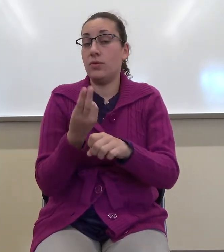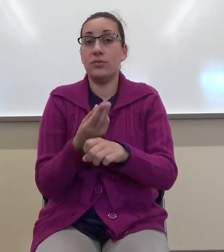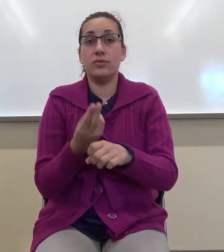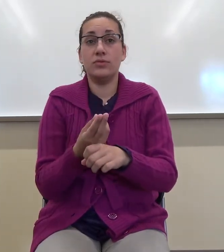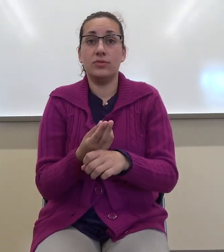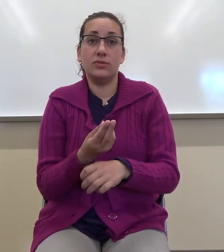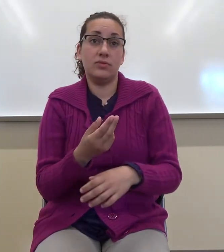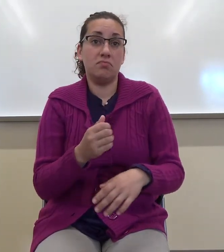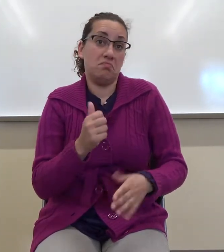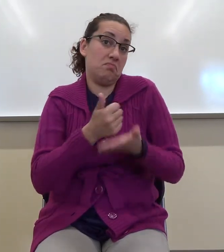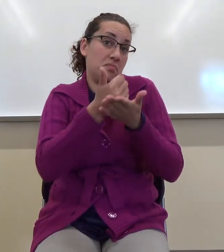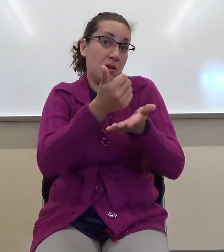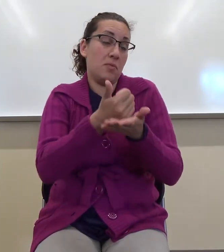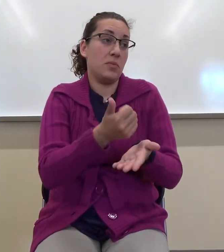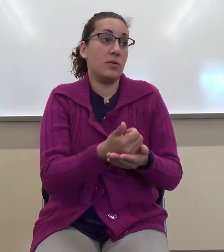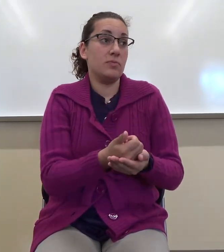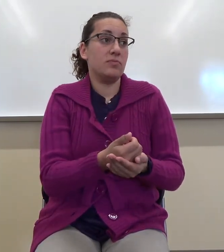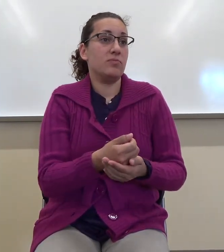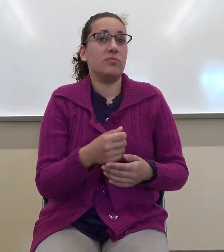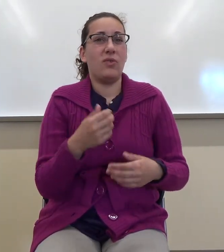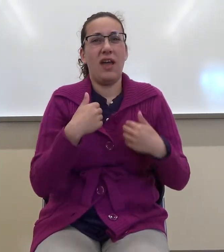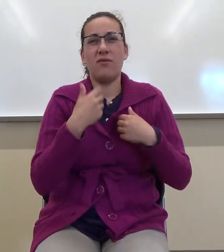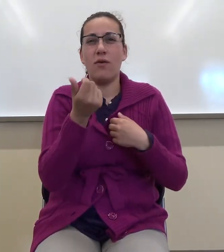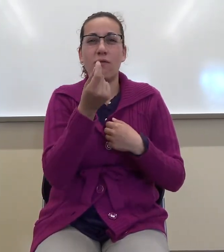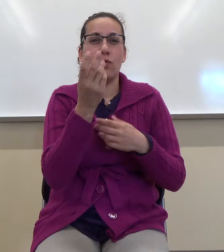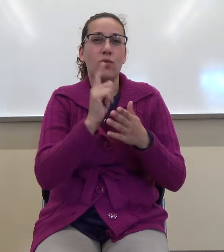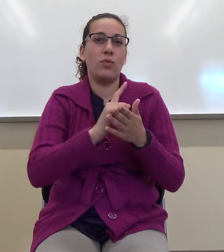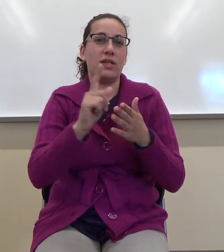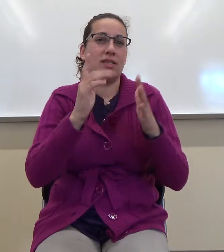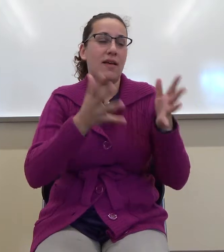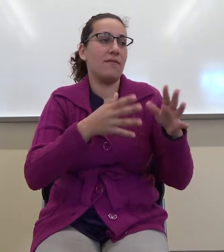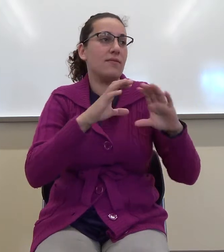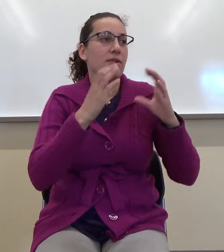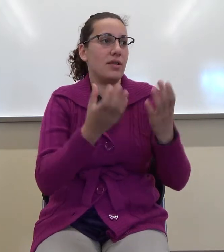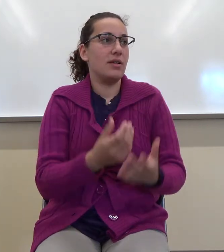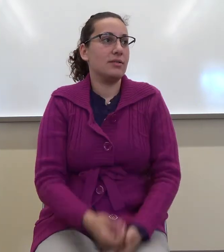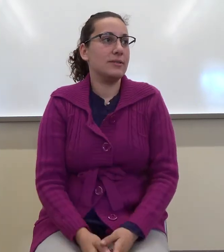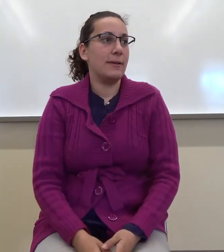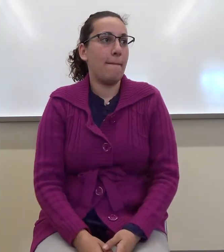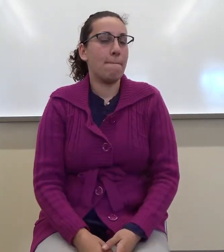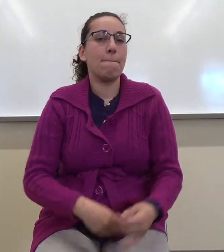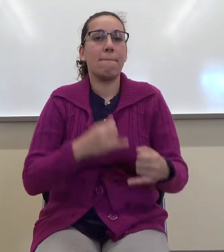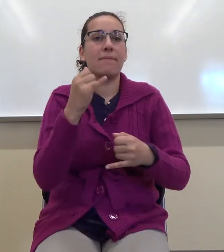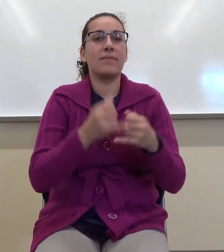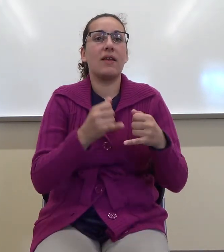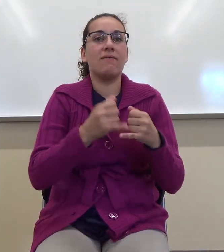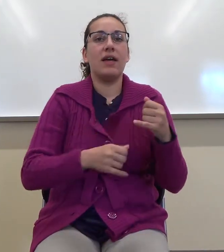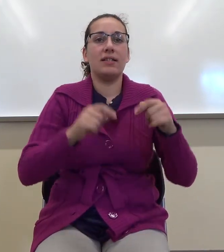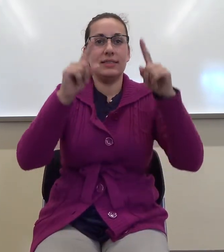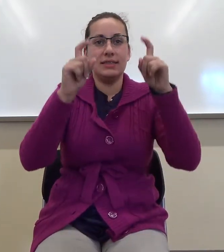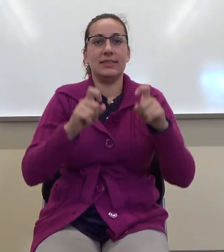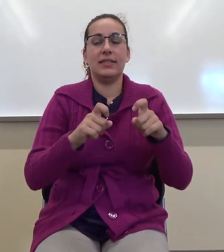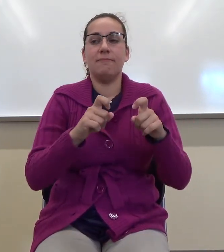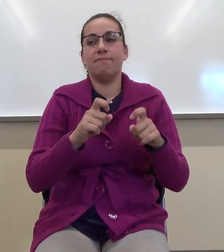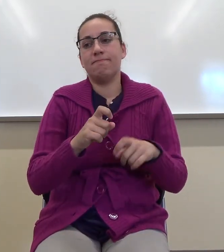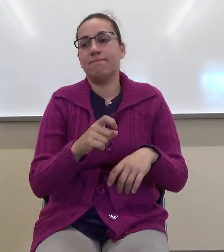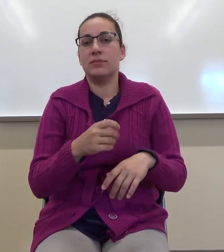we go into the last couple of weeks of class and the final exam. Something that you can use